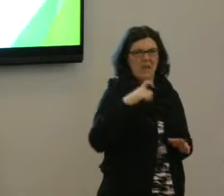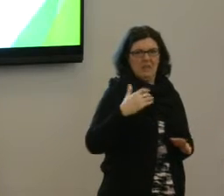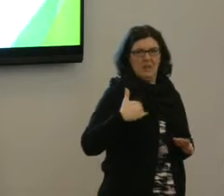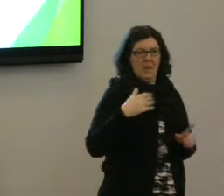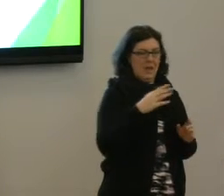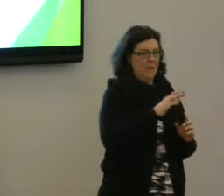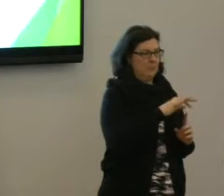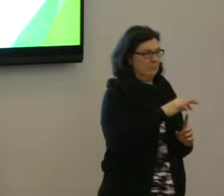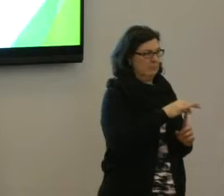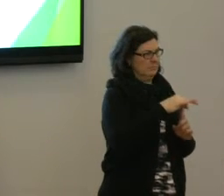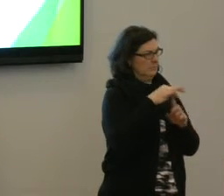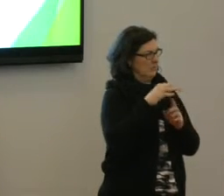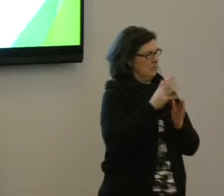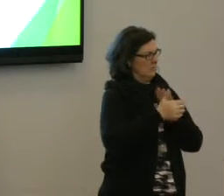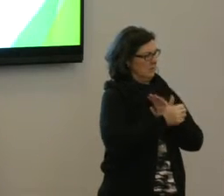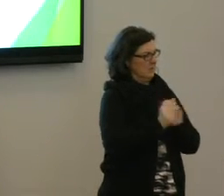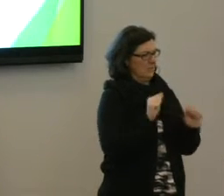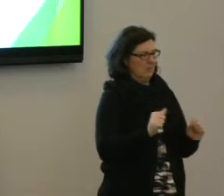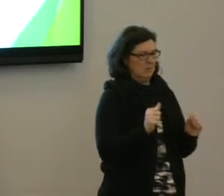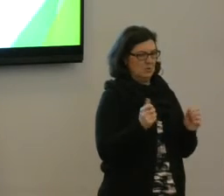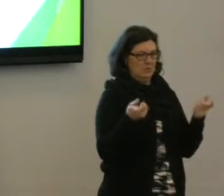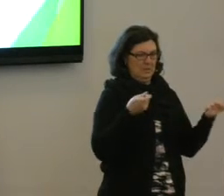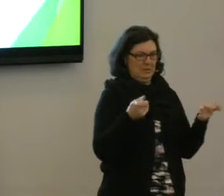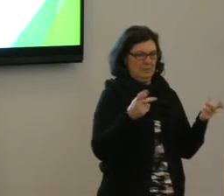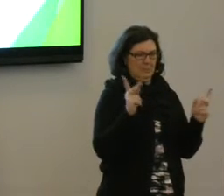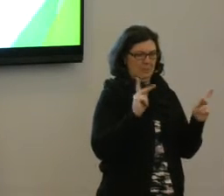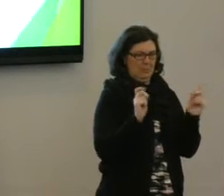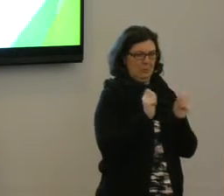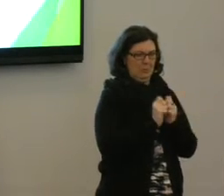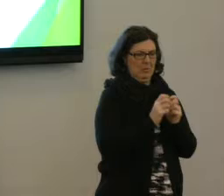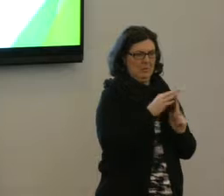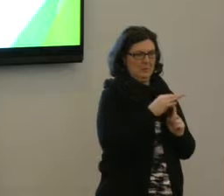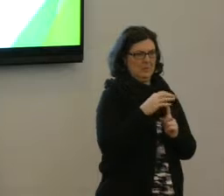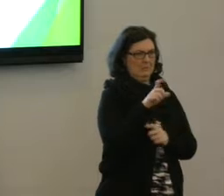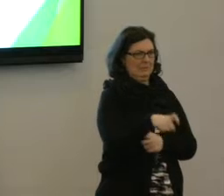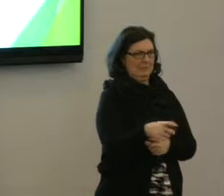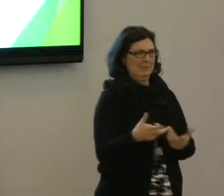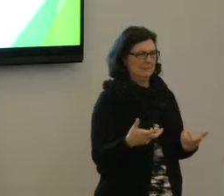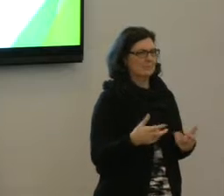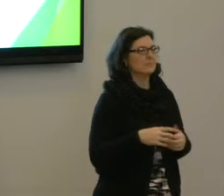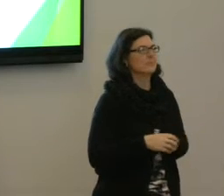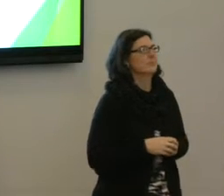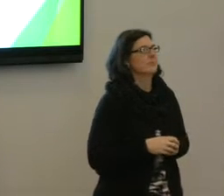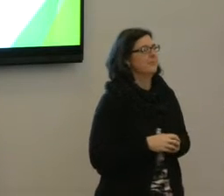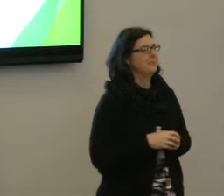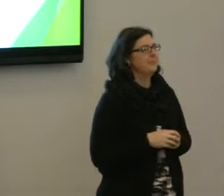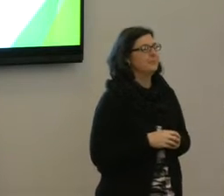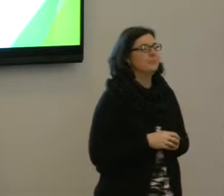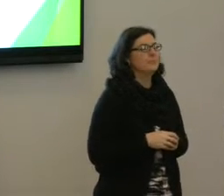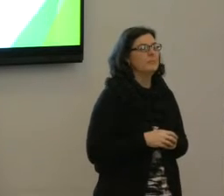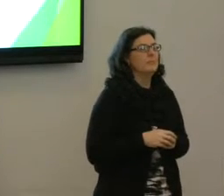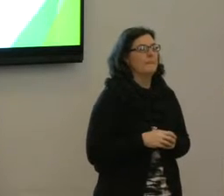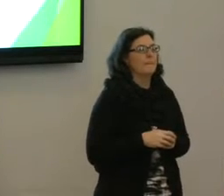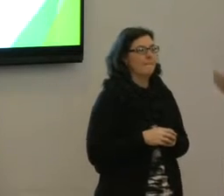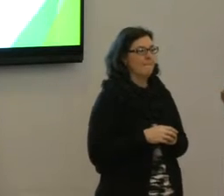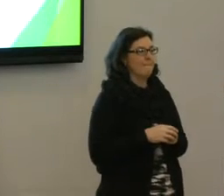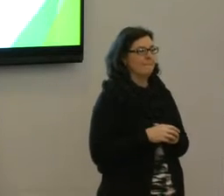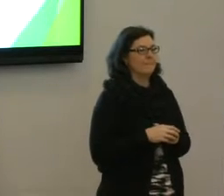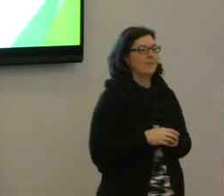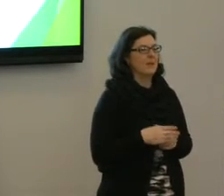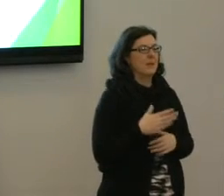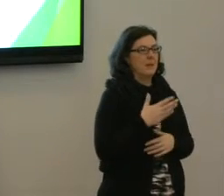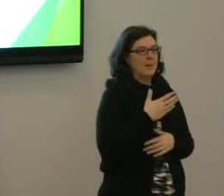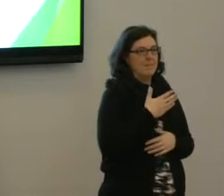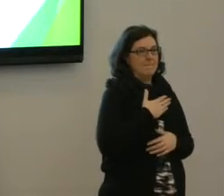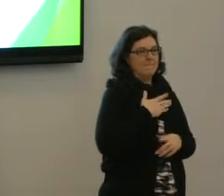special skills to deal with these, quote, special people. And my premise here tonight is to just sort of destroy